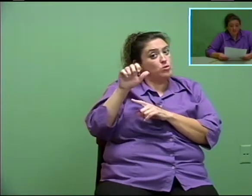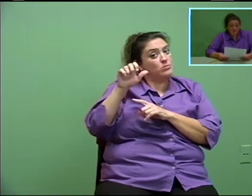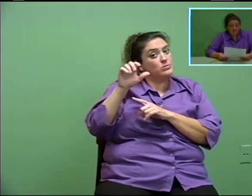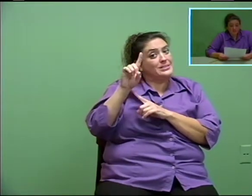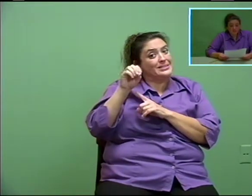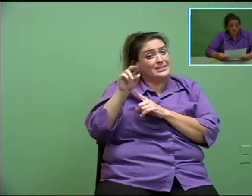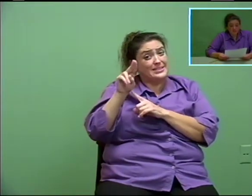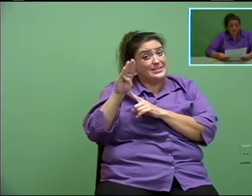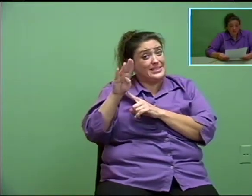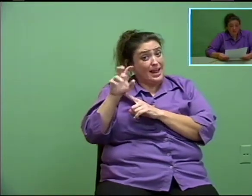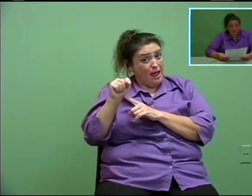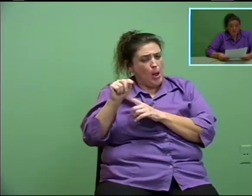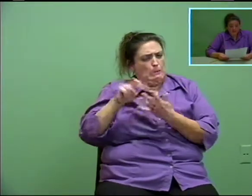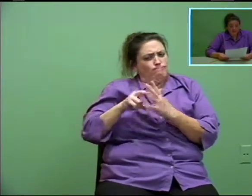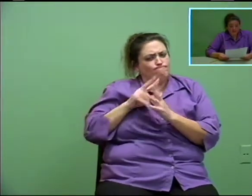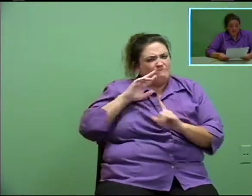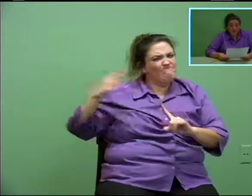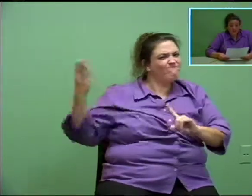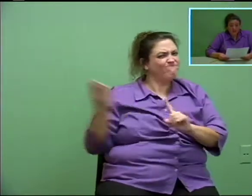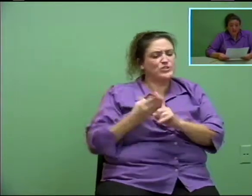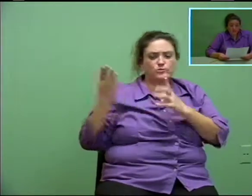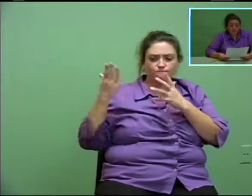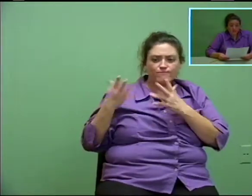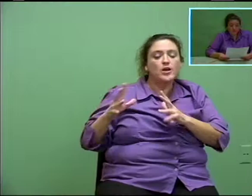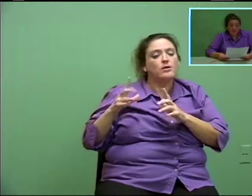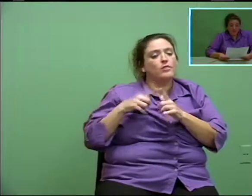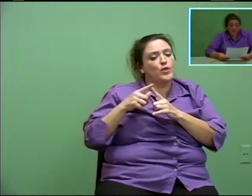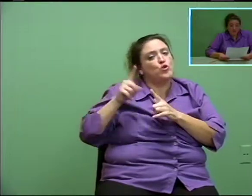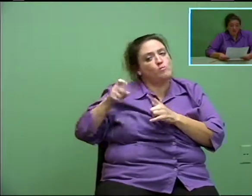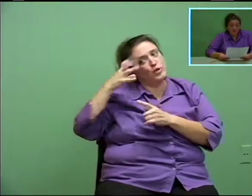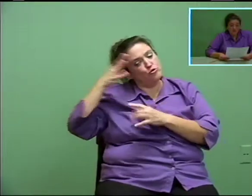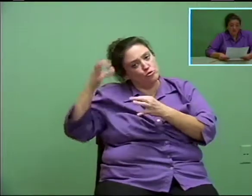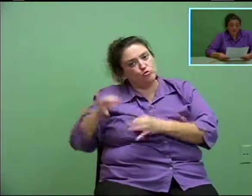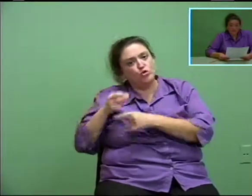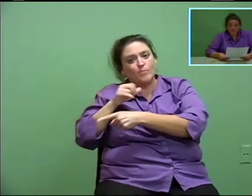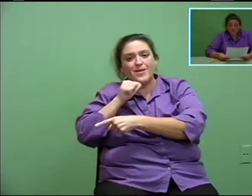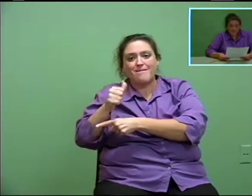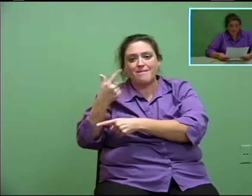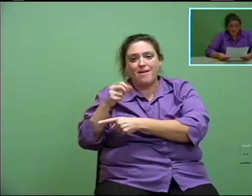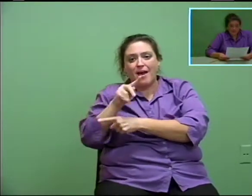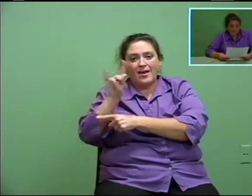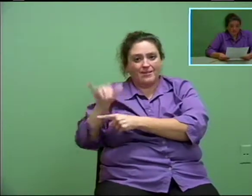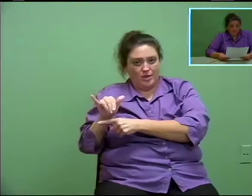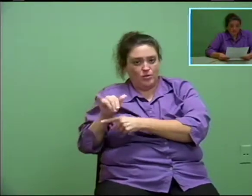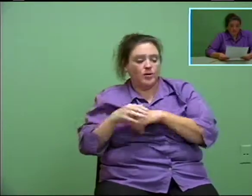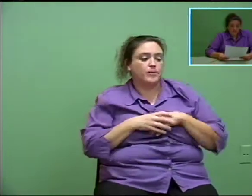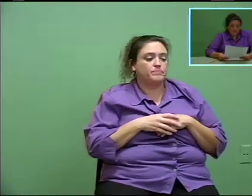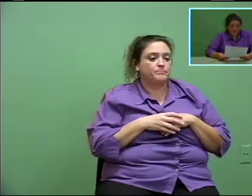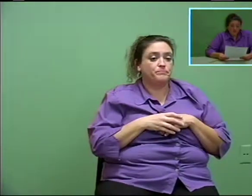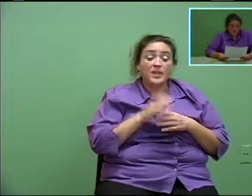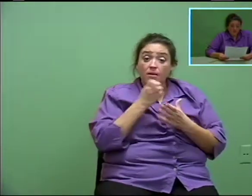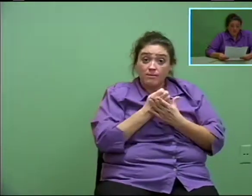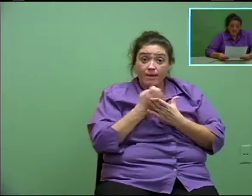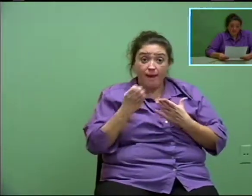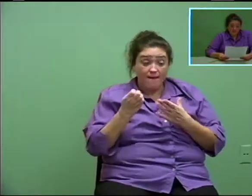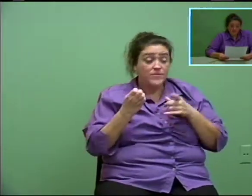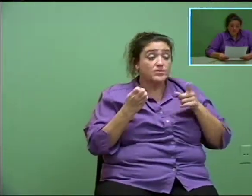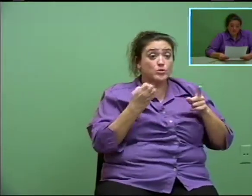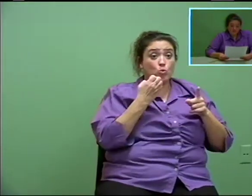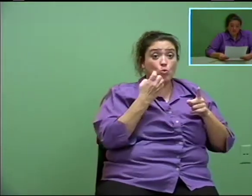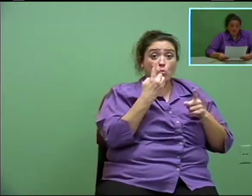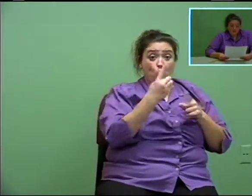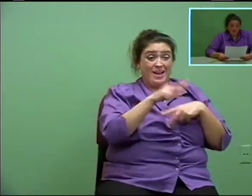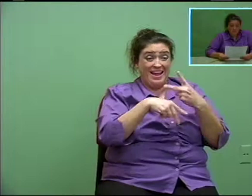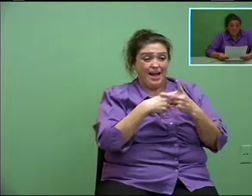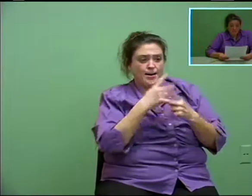One type of evidence is called direct evidence, and the other type is called circumstantial evidence. Direct evidence